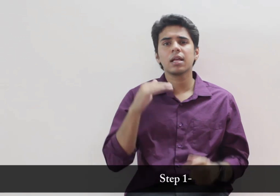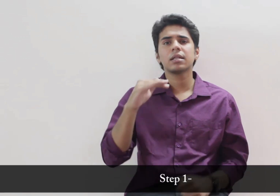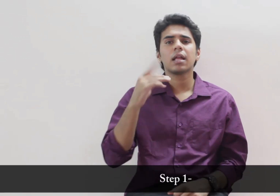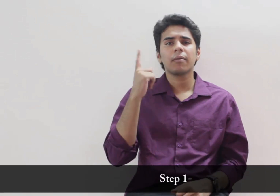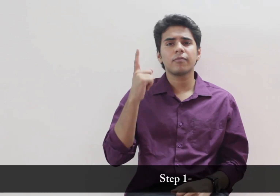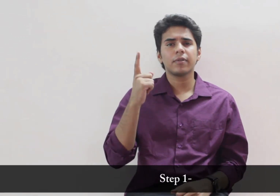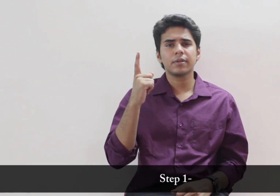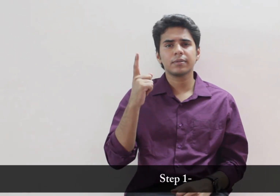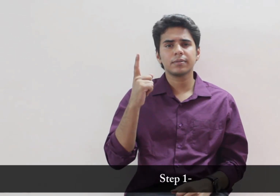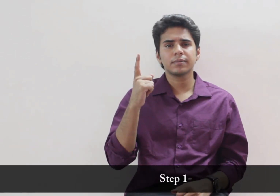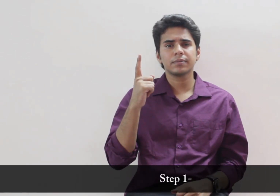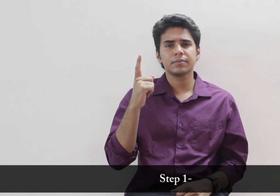Step 1.